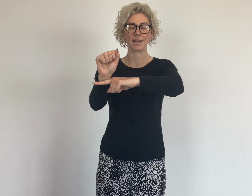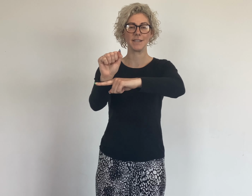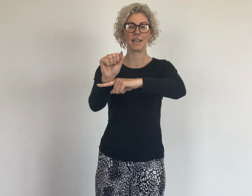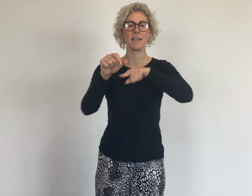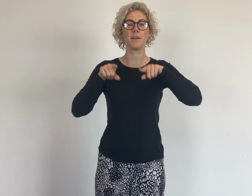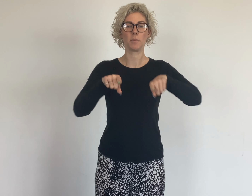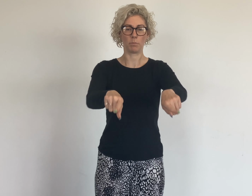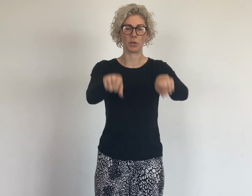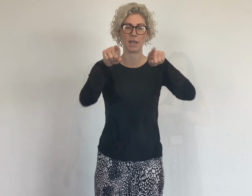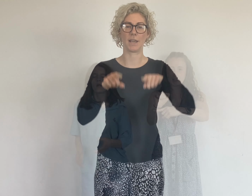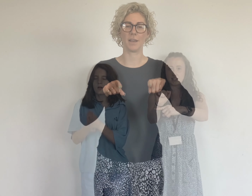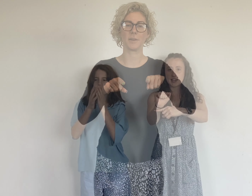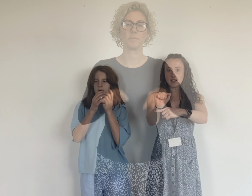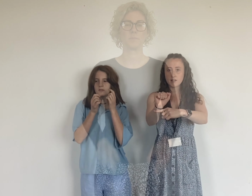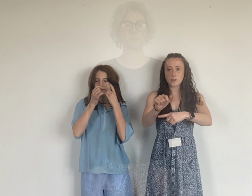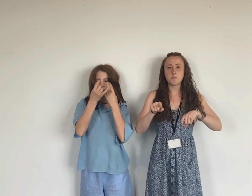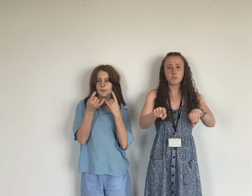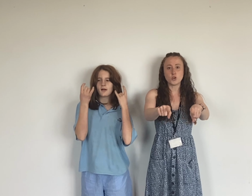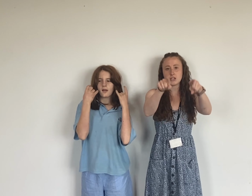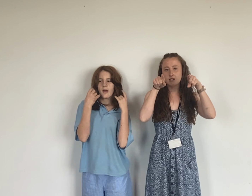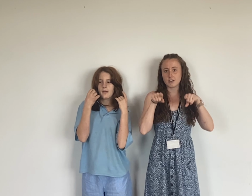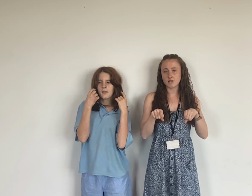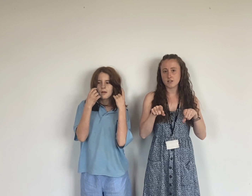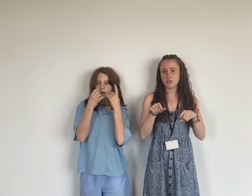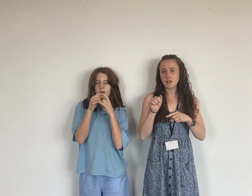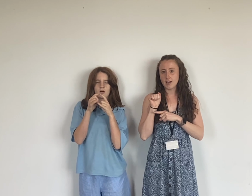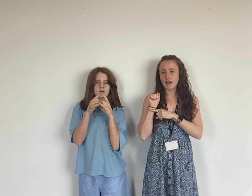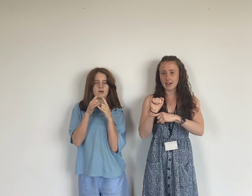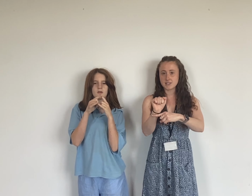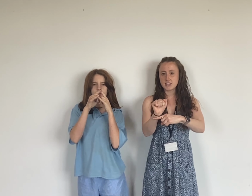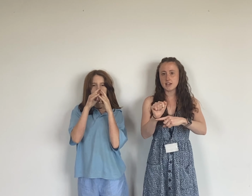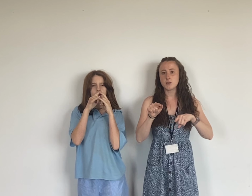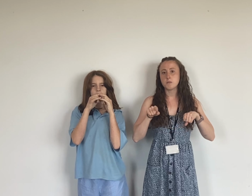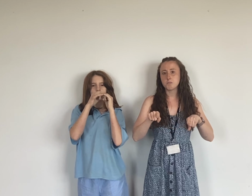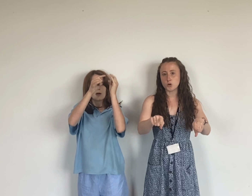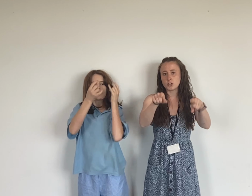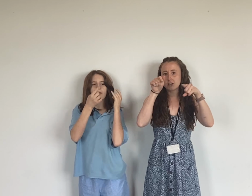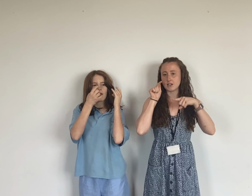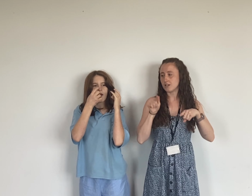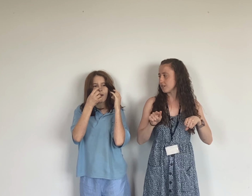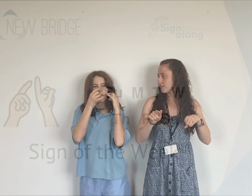Anti-bullying. Anti-bullying. Anti-bullying.